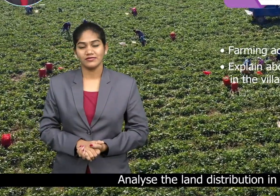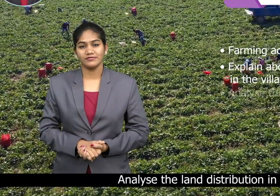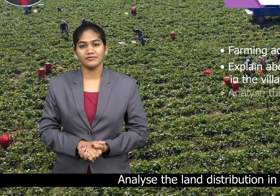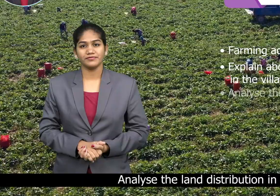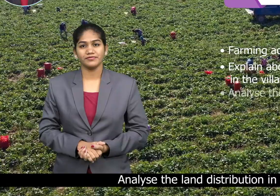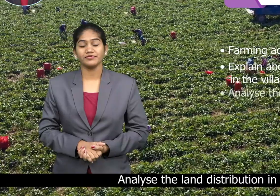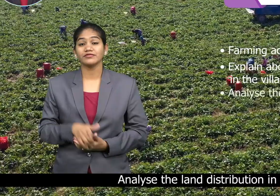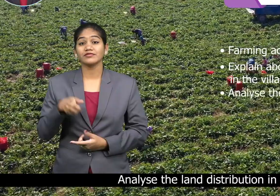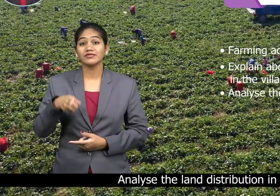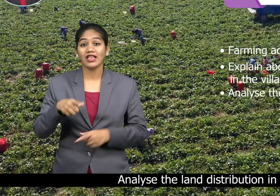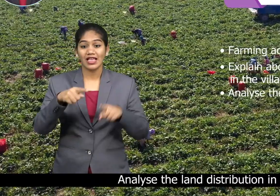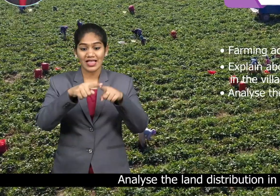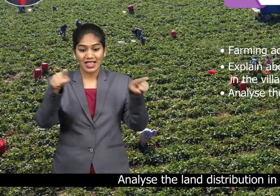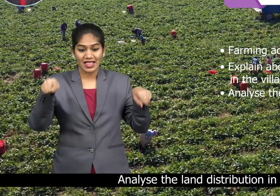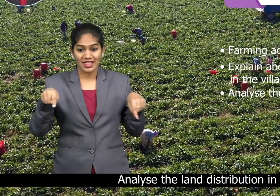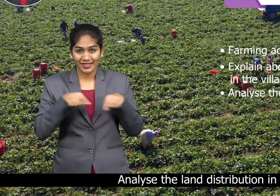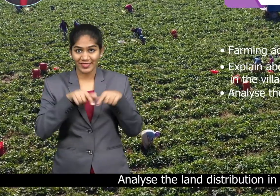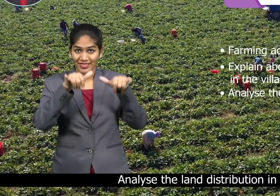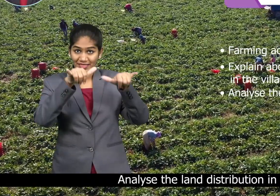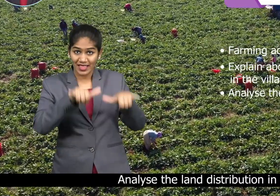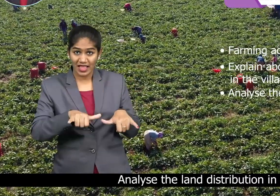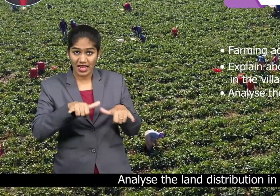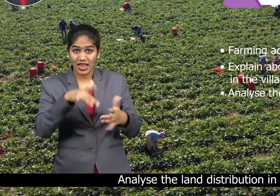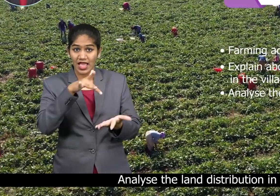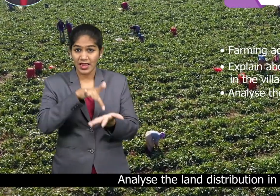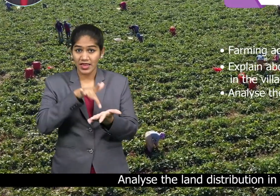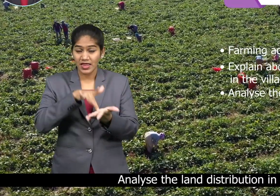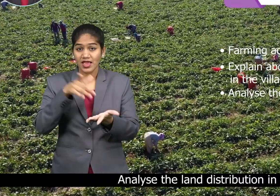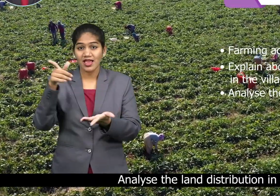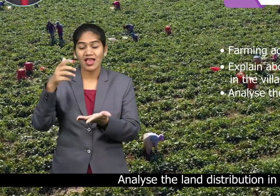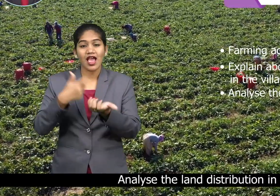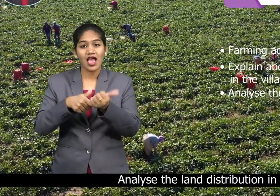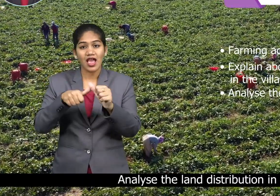Analyze the land distribution in Rampur.